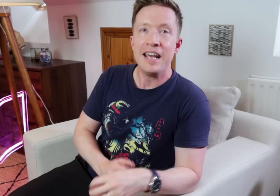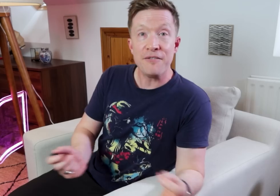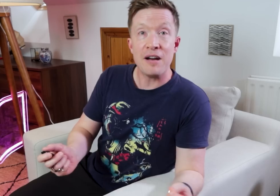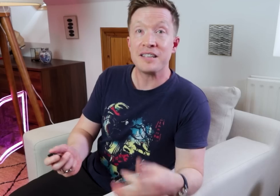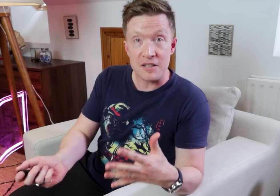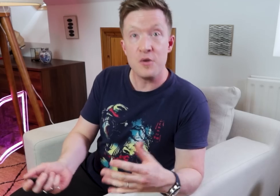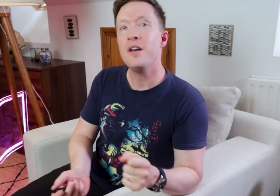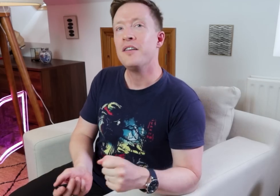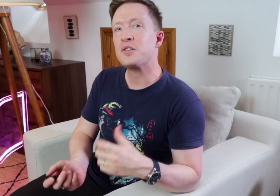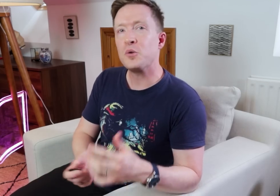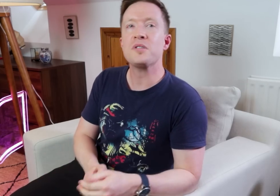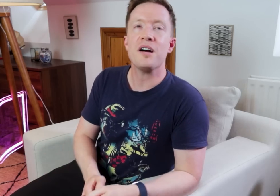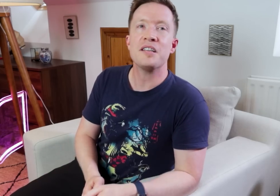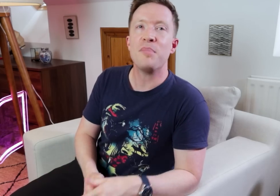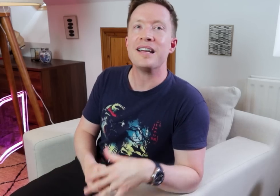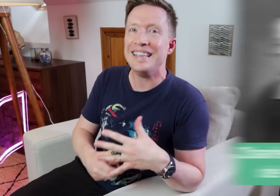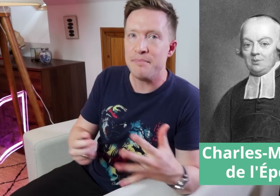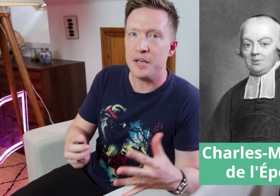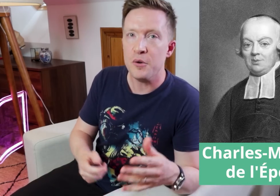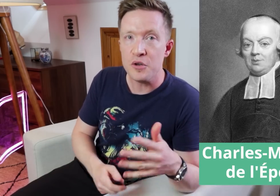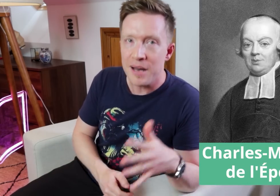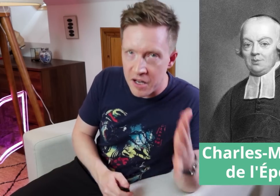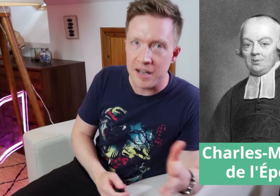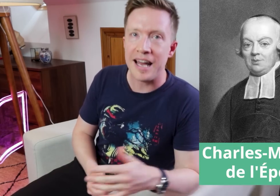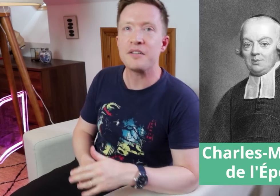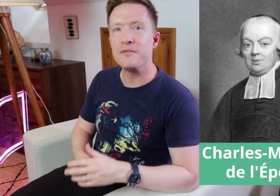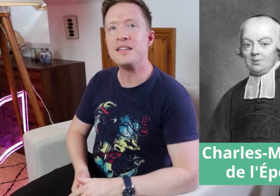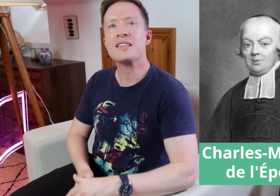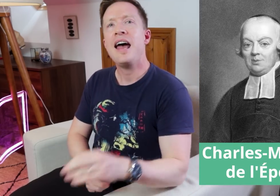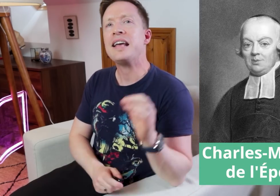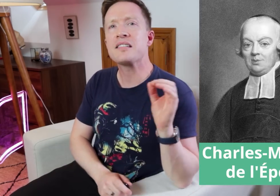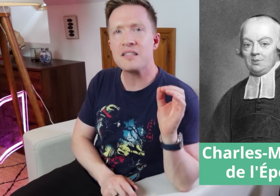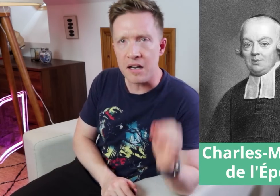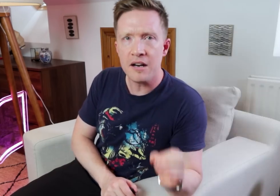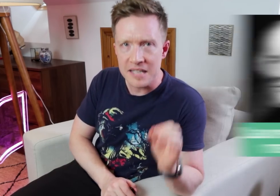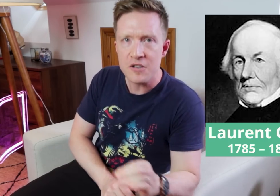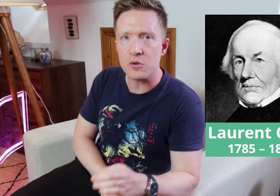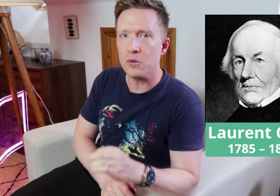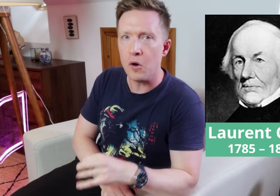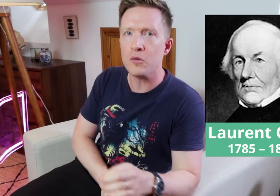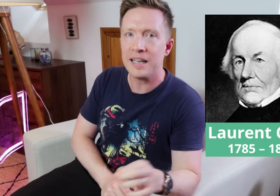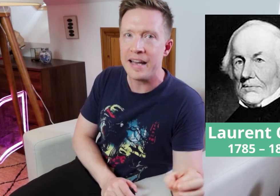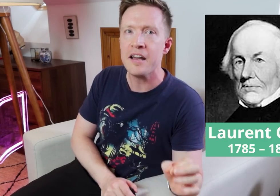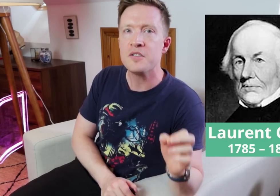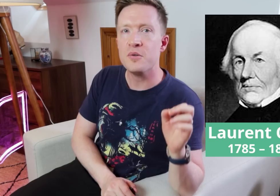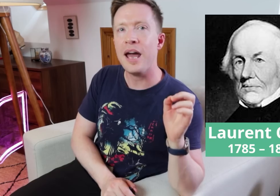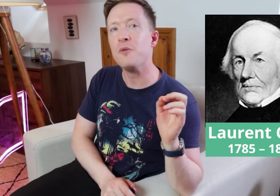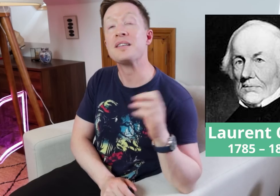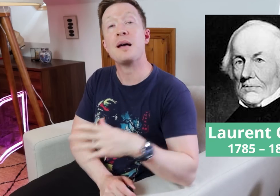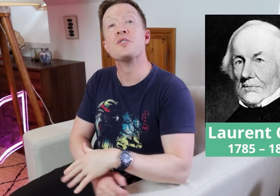He found, guess who? The school started by Lepe, who you met earlier, and convinced a star teacher called Laurent Clerc to help establish